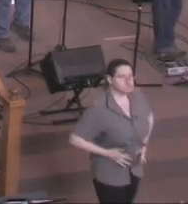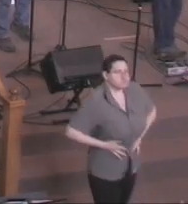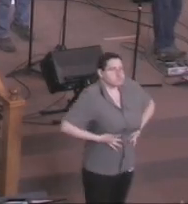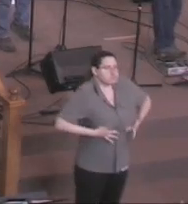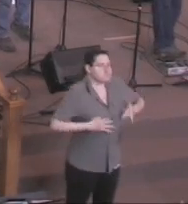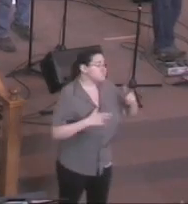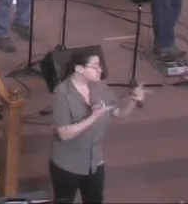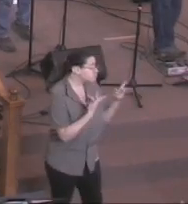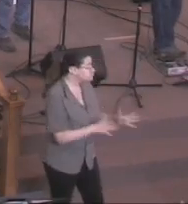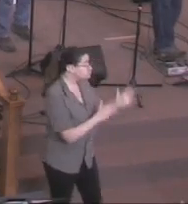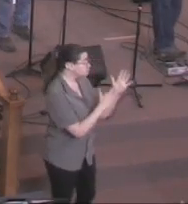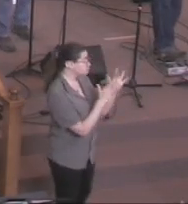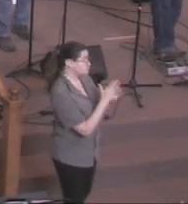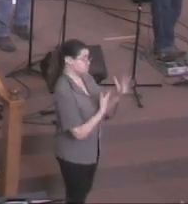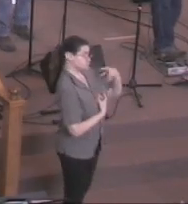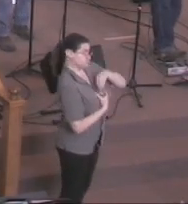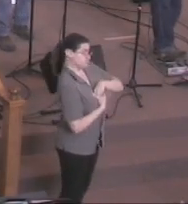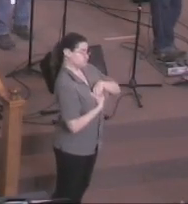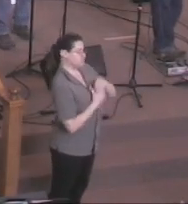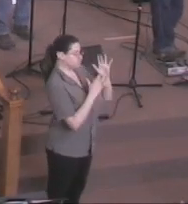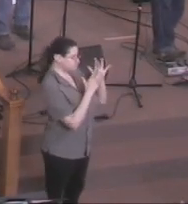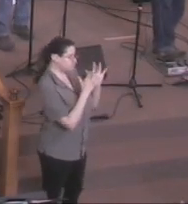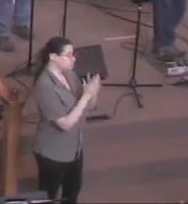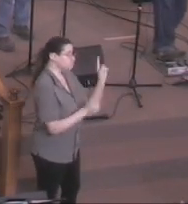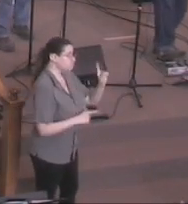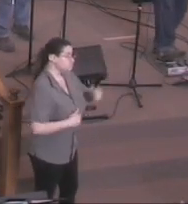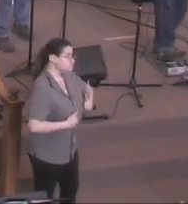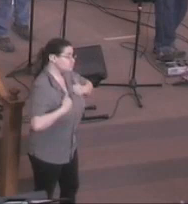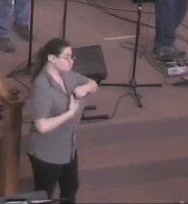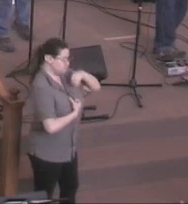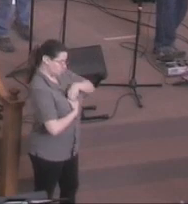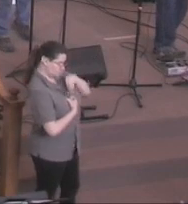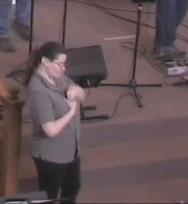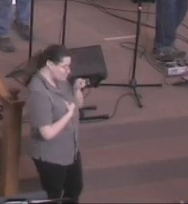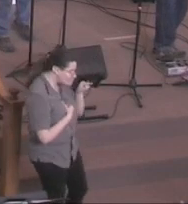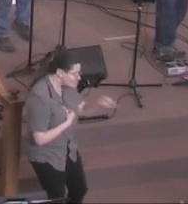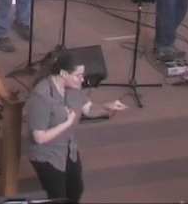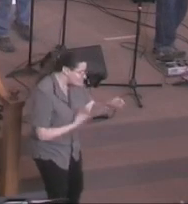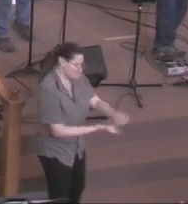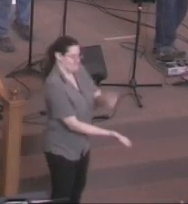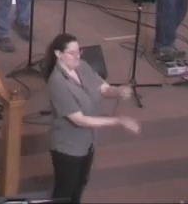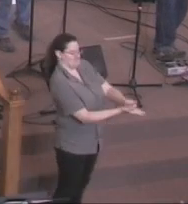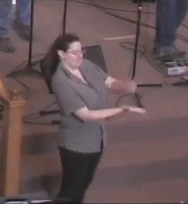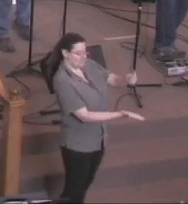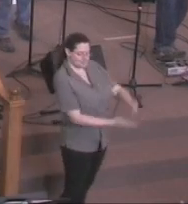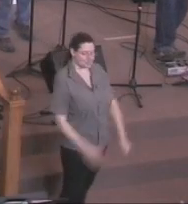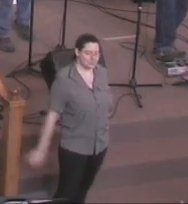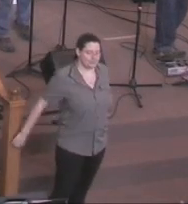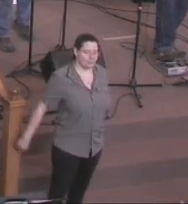alive. If you've received Christ, he's alive in you. Amen? Amen. Amen.